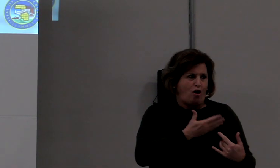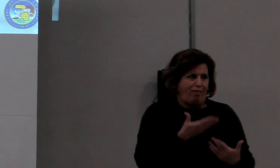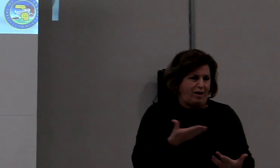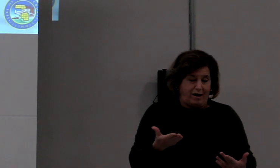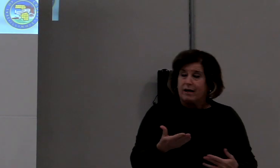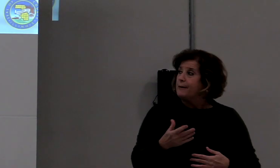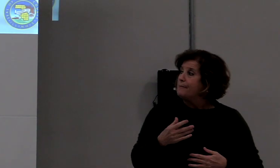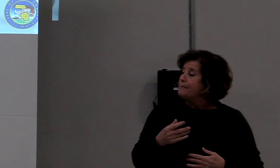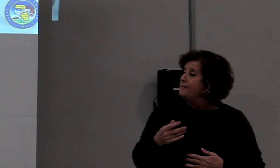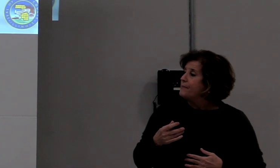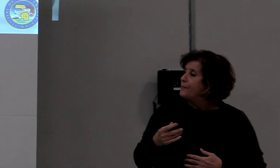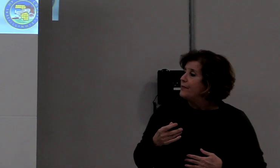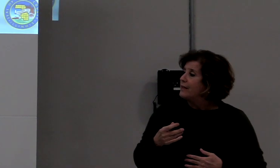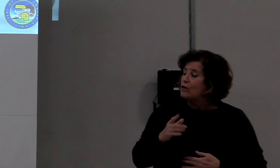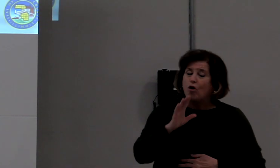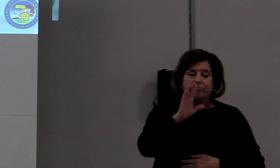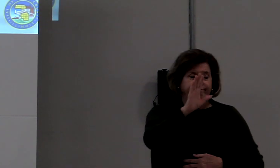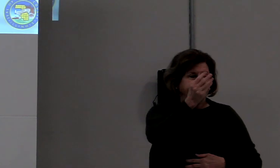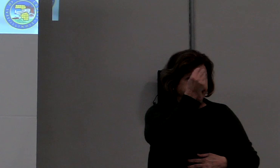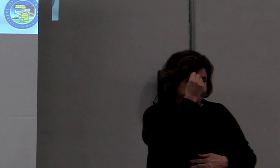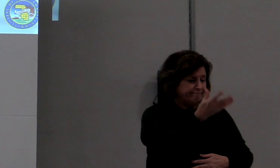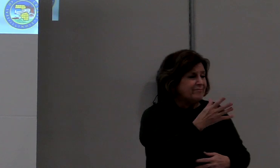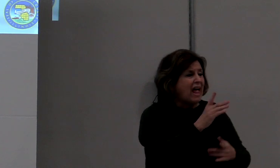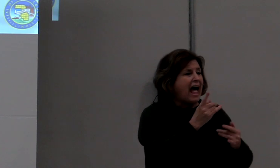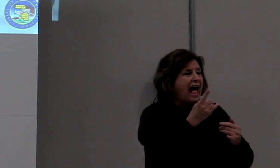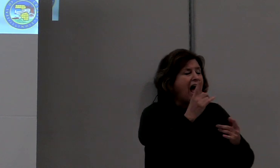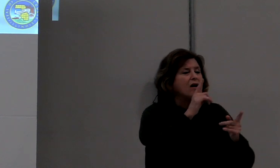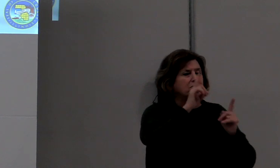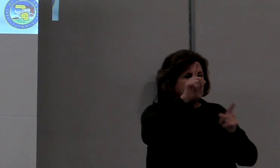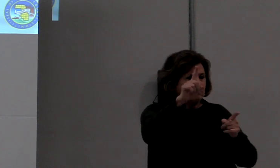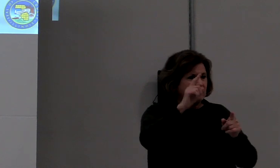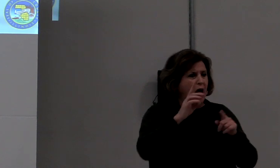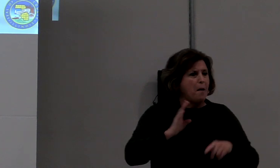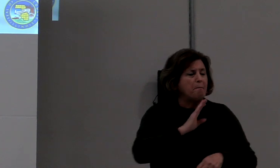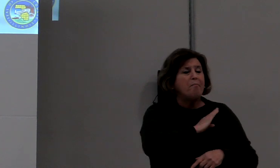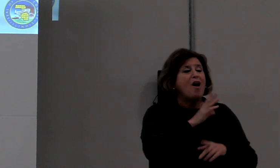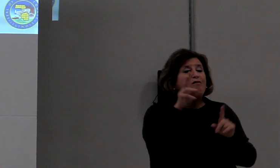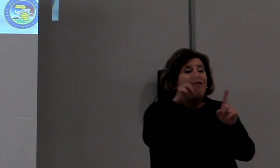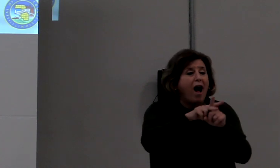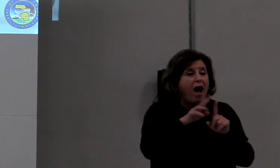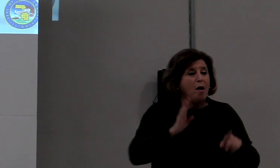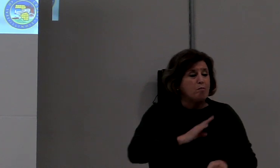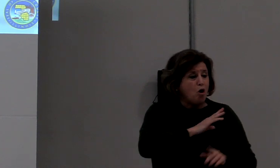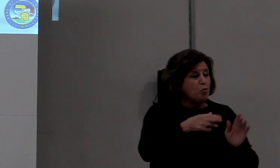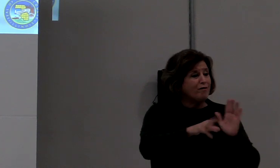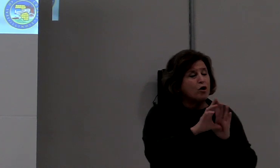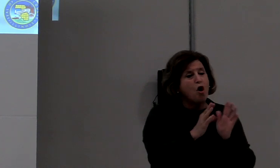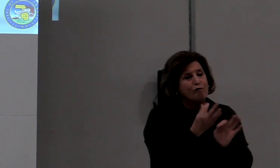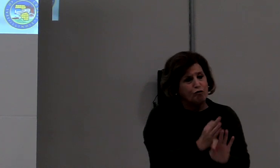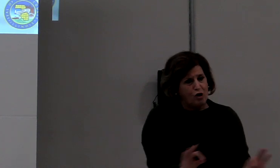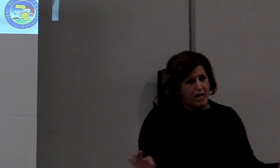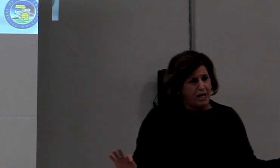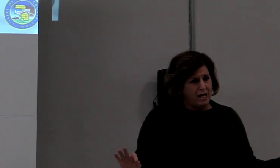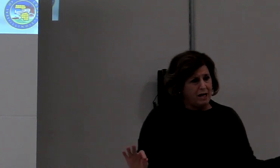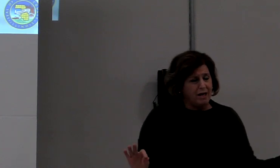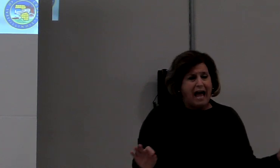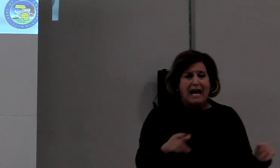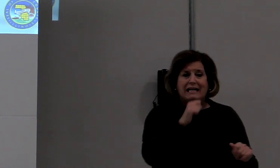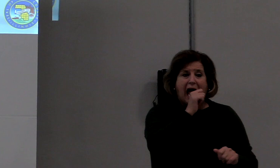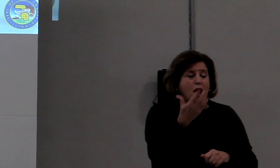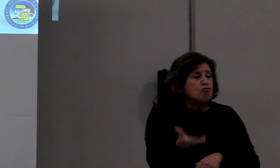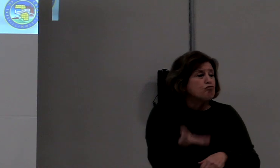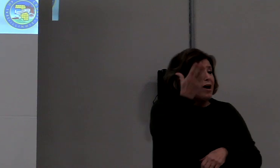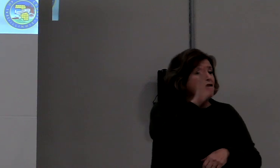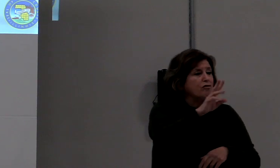So I'm going to leave you with this. Filing the Board of Review is free. It won't raise your assessed